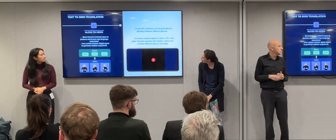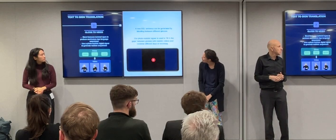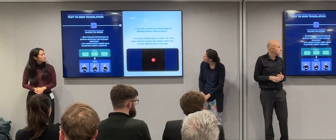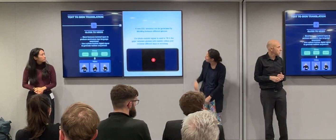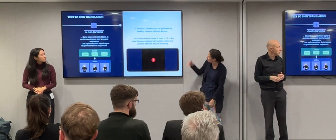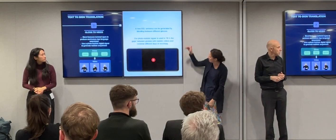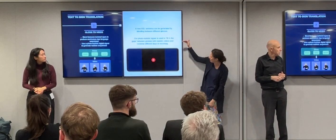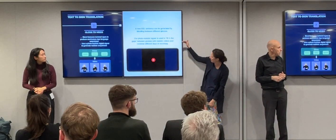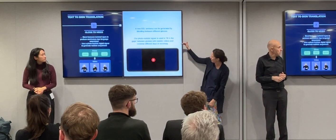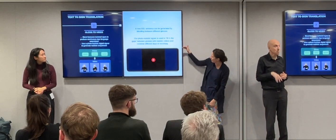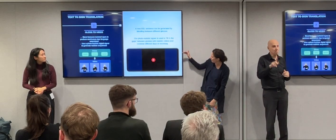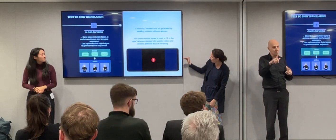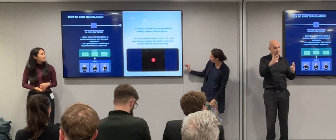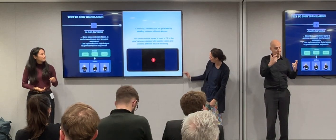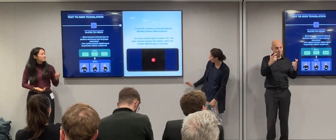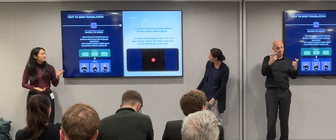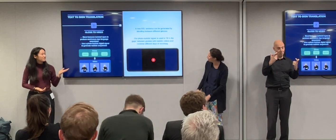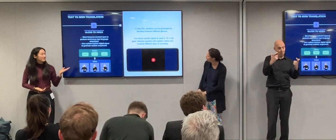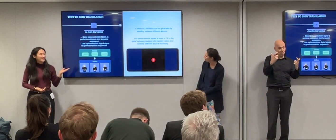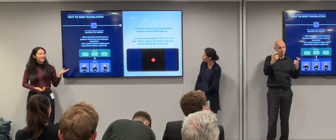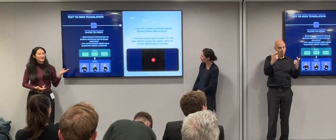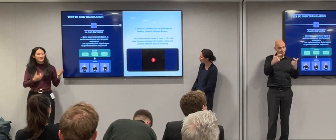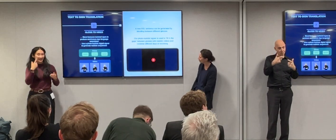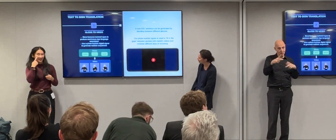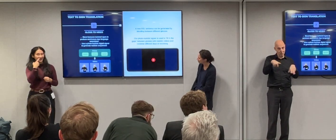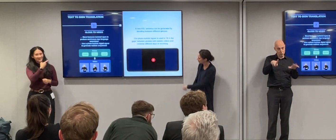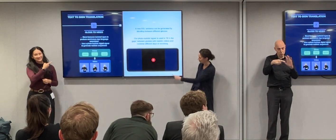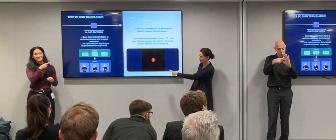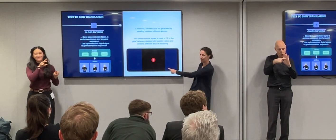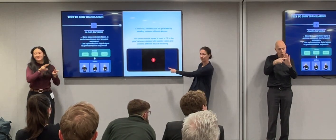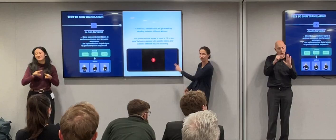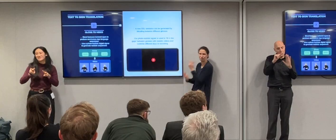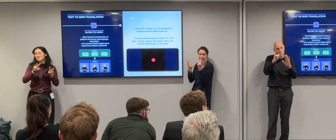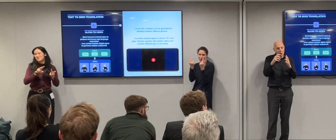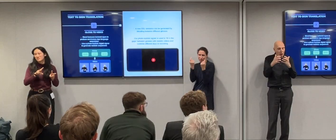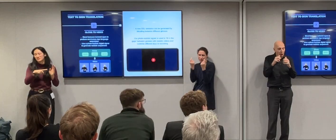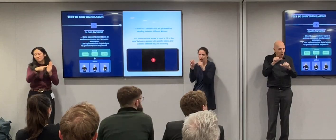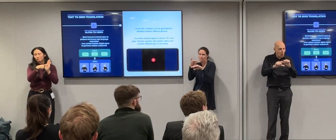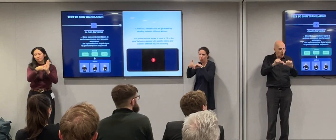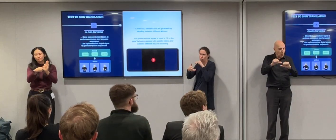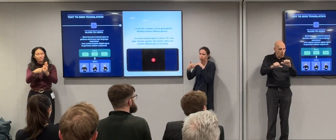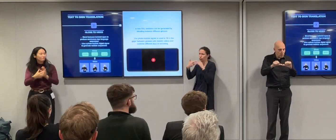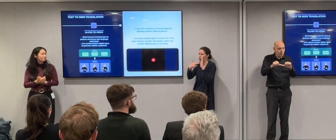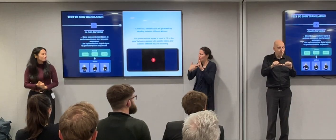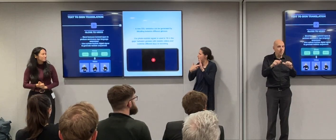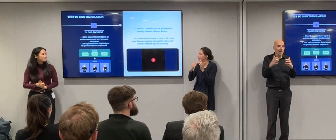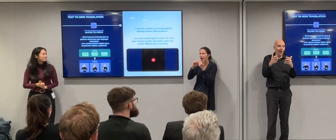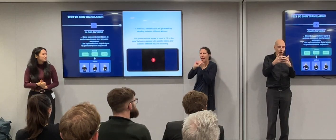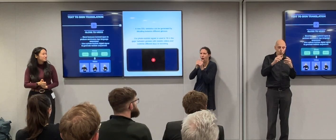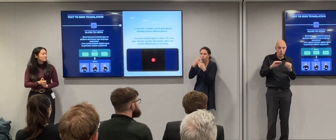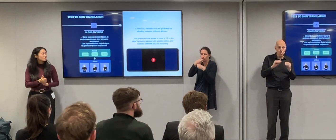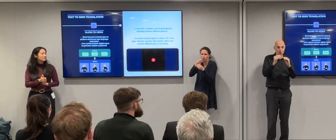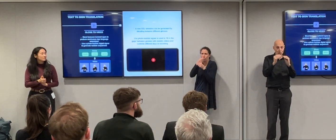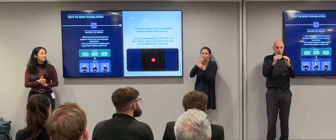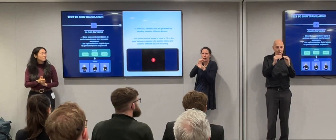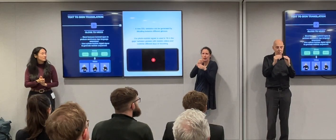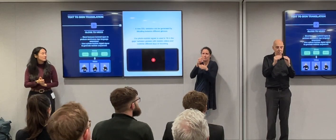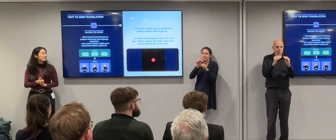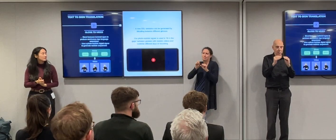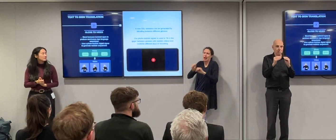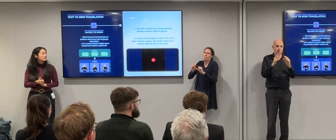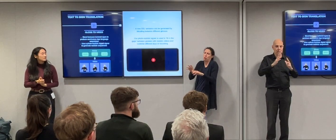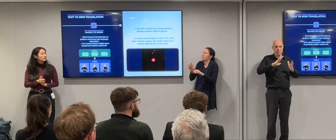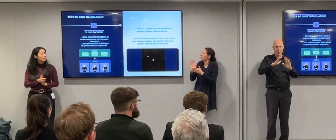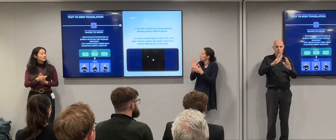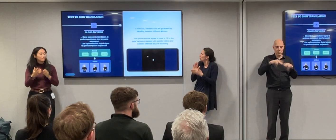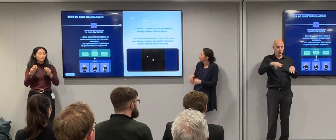I've kind of got a fun video here which shows a little bit what we do with that pose representation and how we generate the output sign language video.